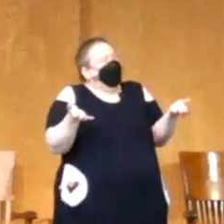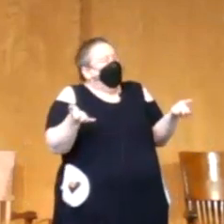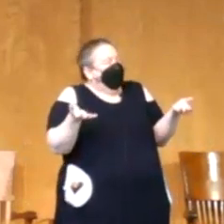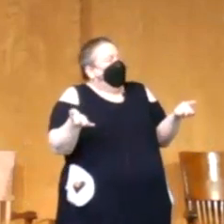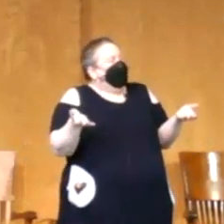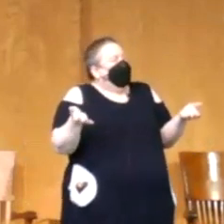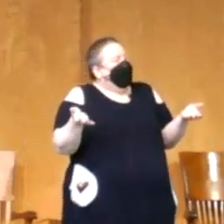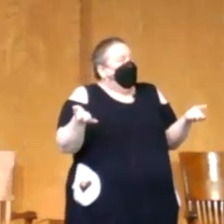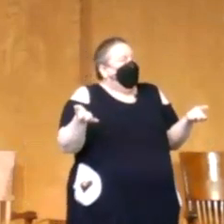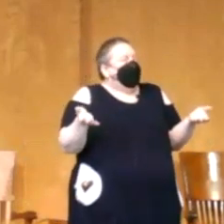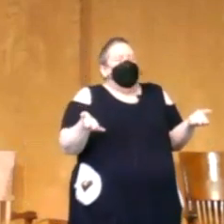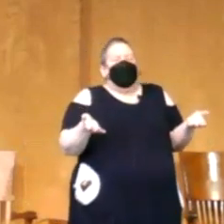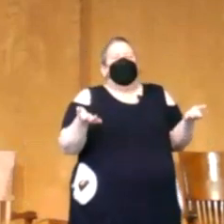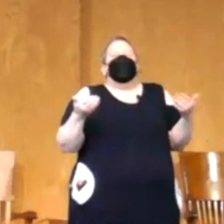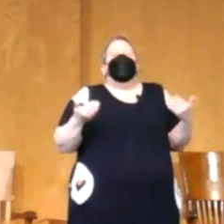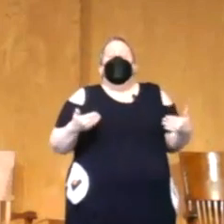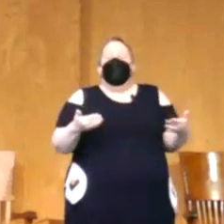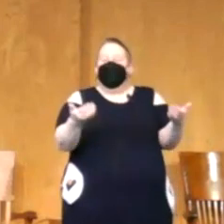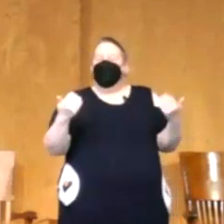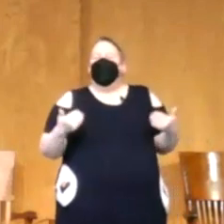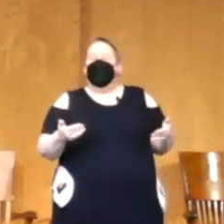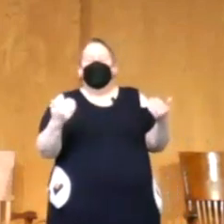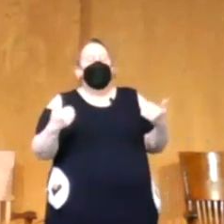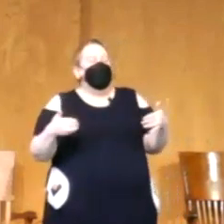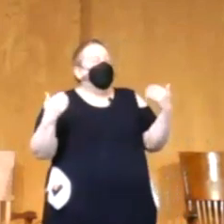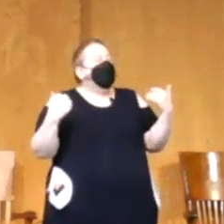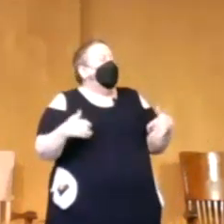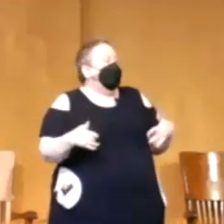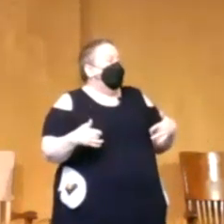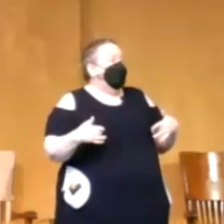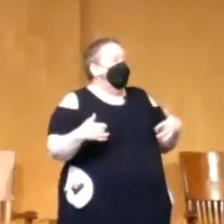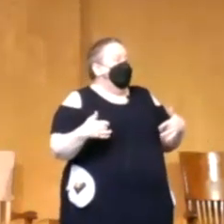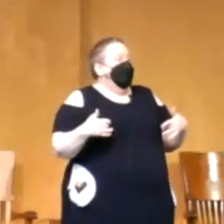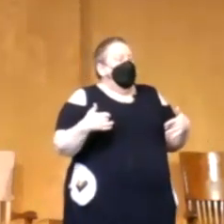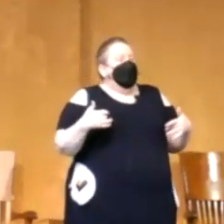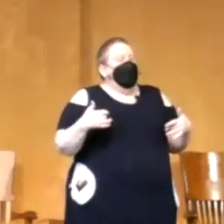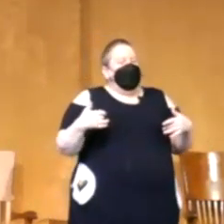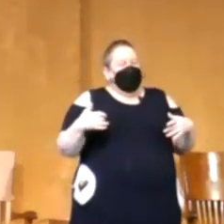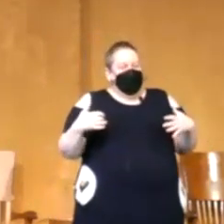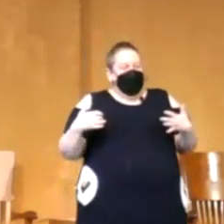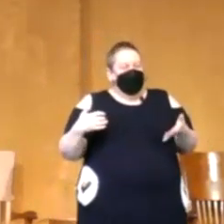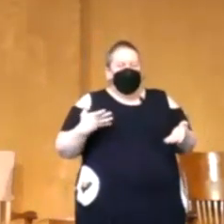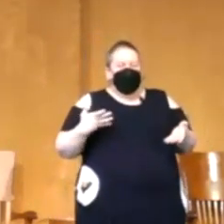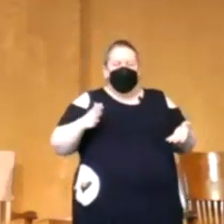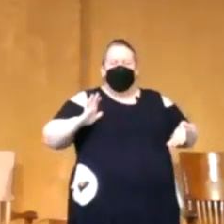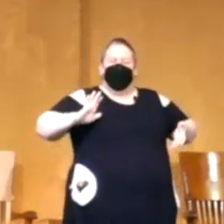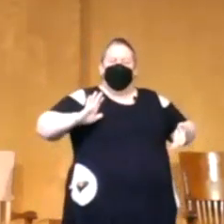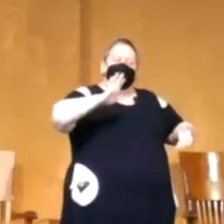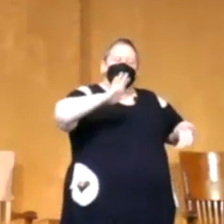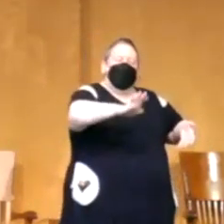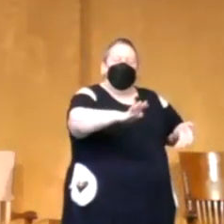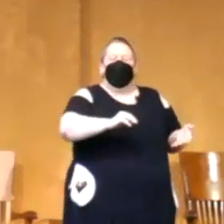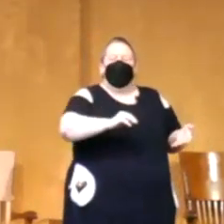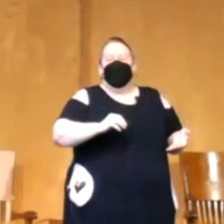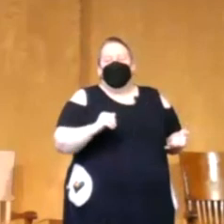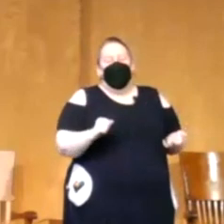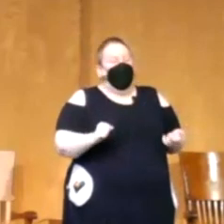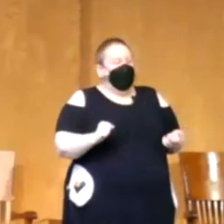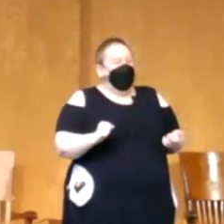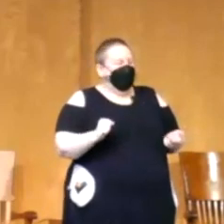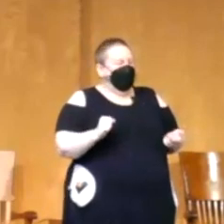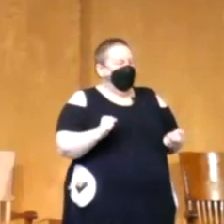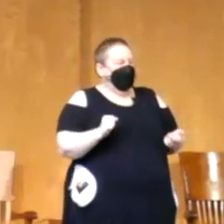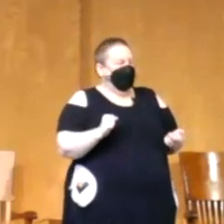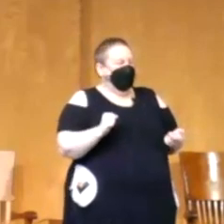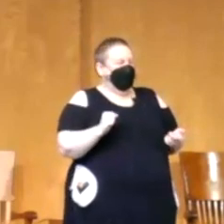And if we think about some of the lies that we have swallowed or that people have tried to enforce